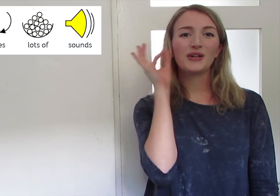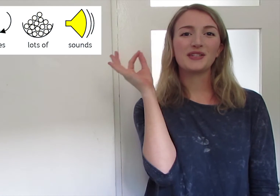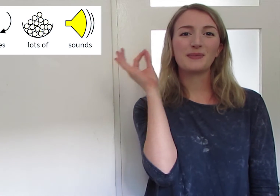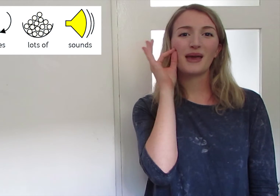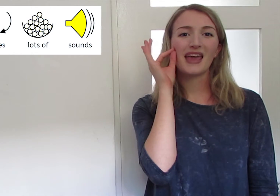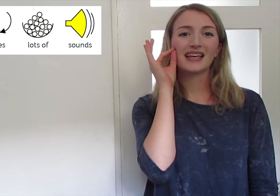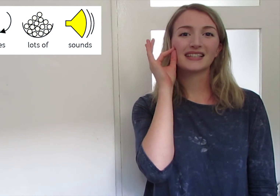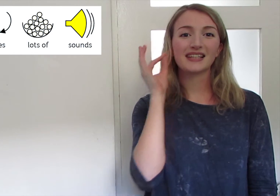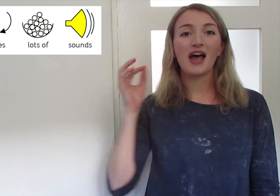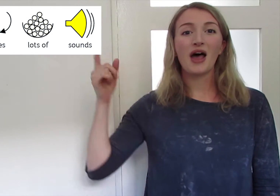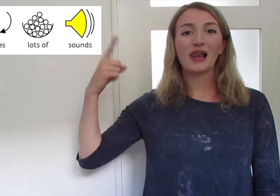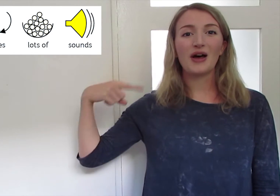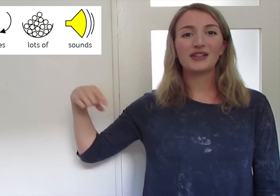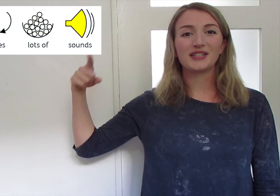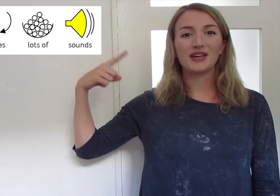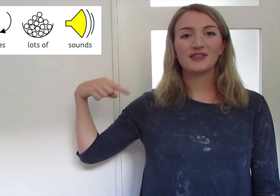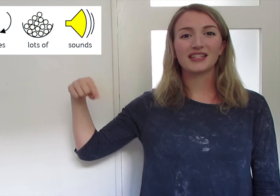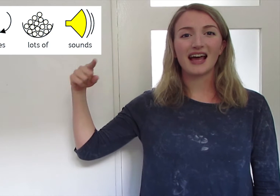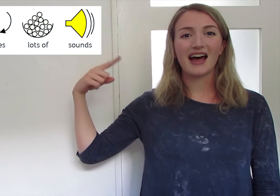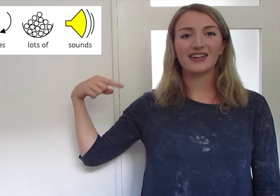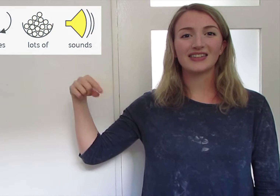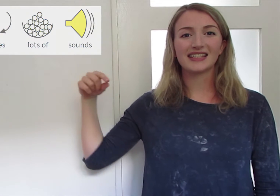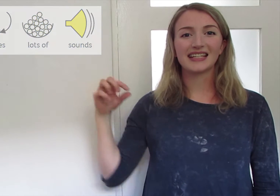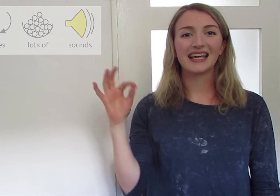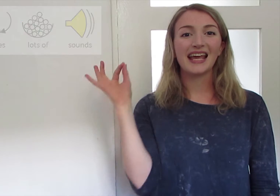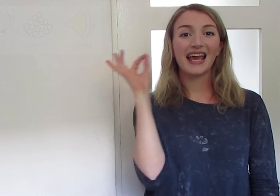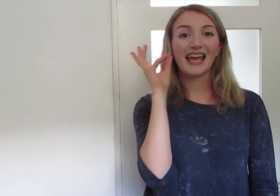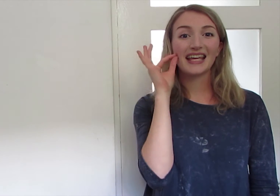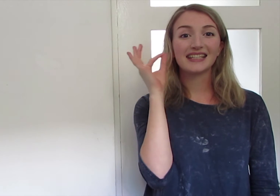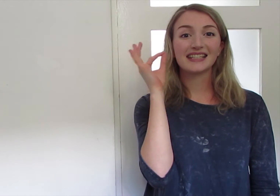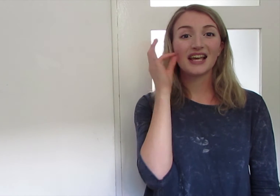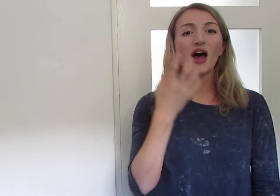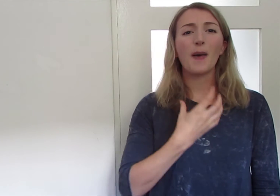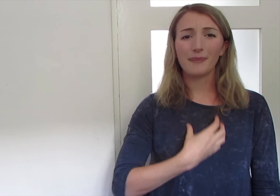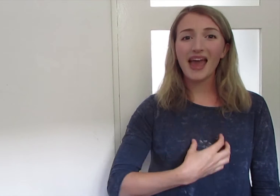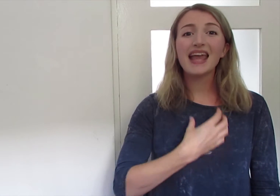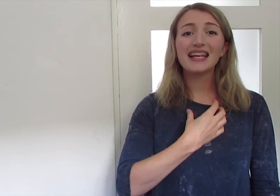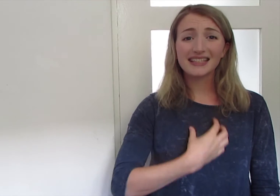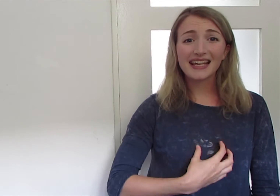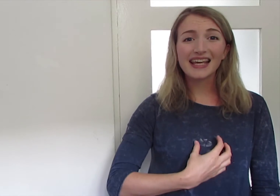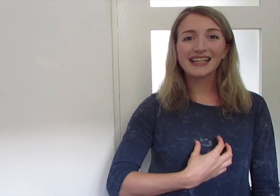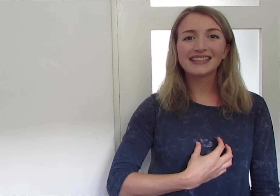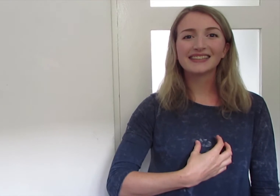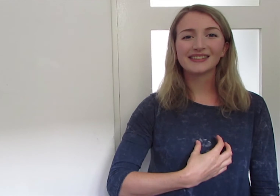Water makes lots of sounds, it's amazing.